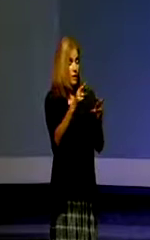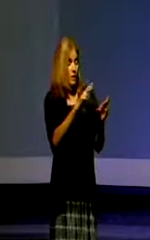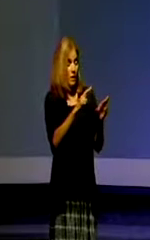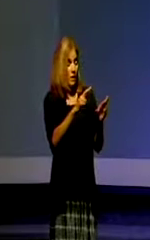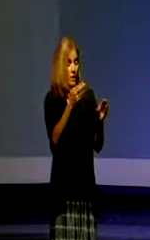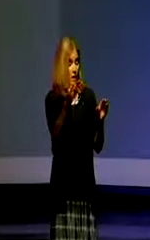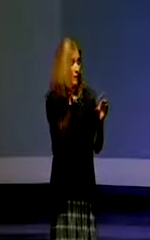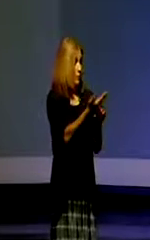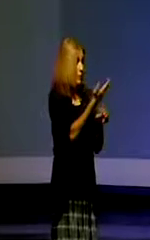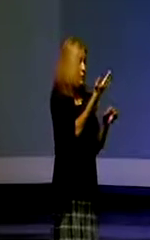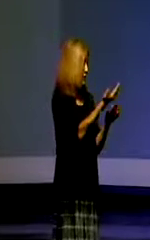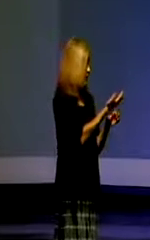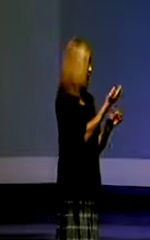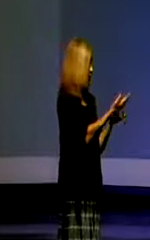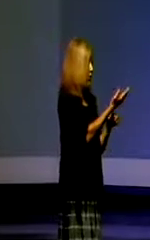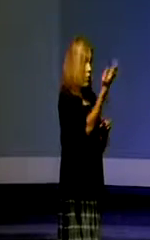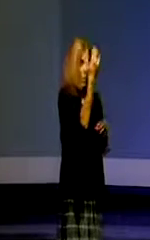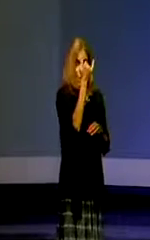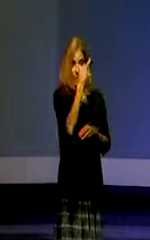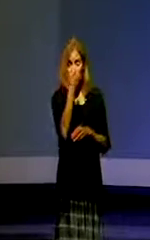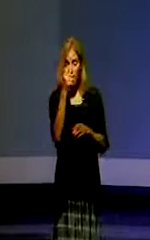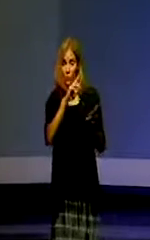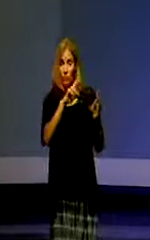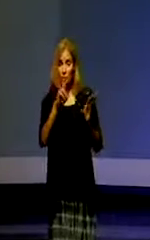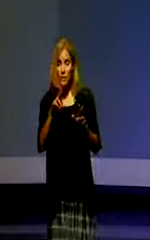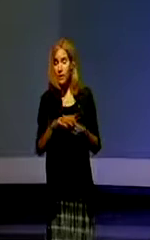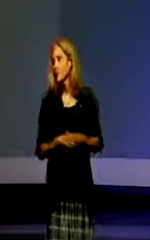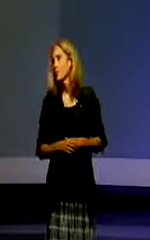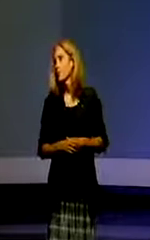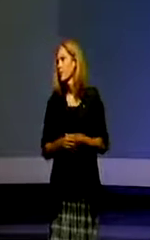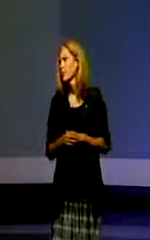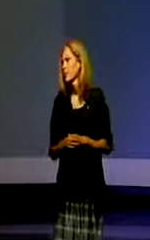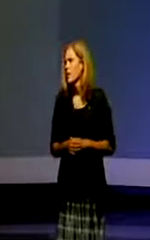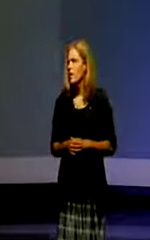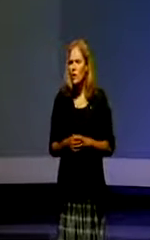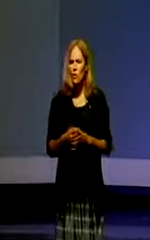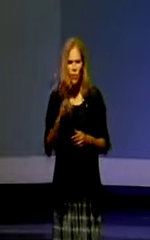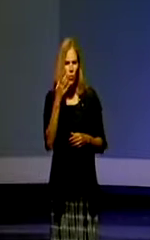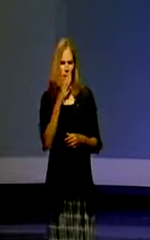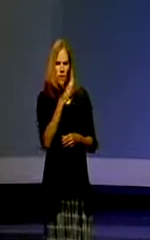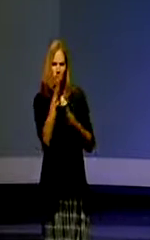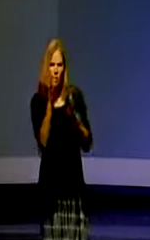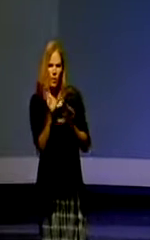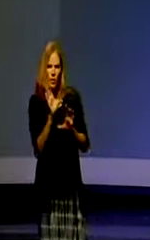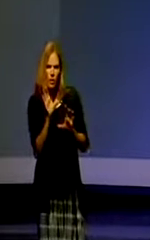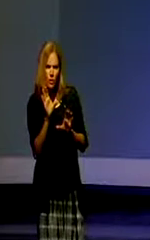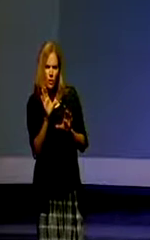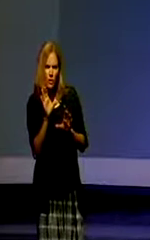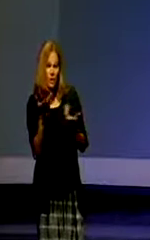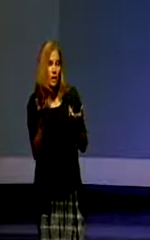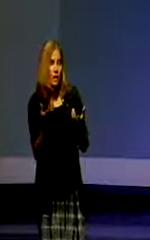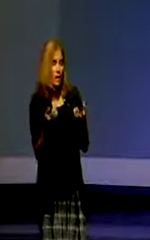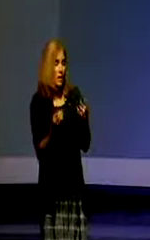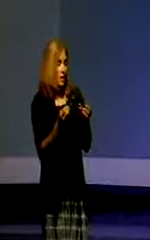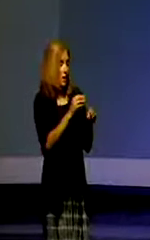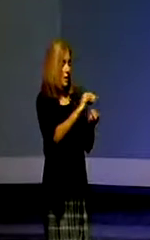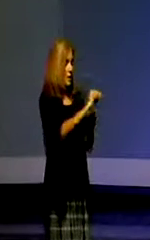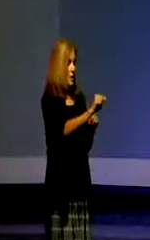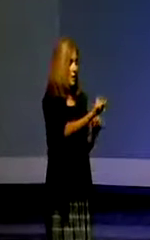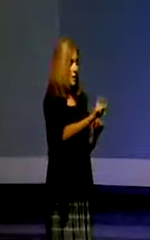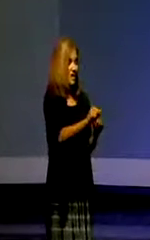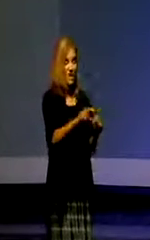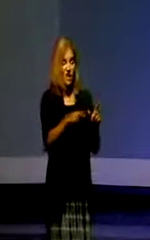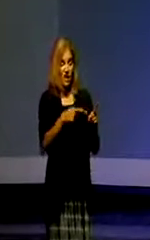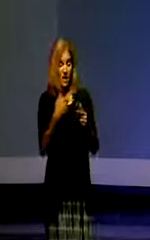he puts the sickle to it because the harvest has come. What does the farmer do? The farmer plants it, and then he takes the sickle to